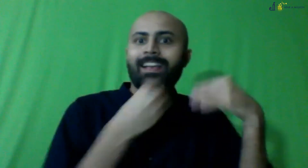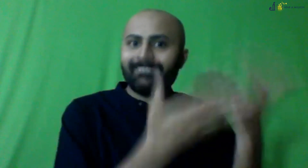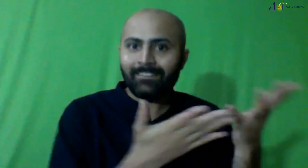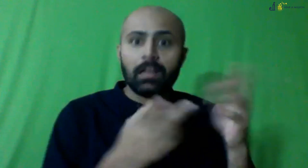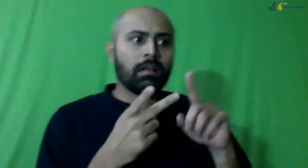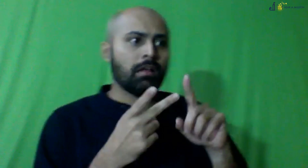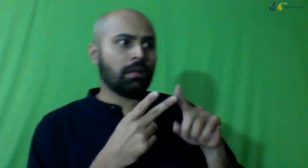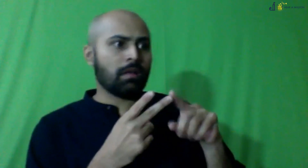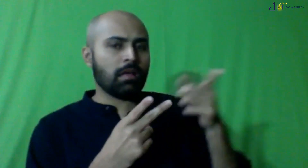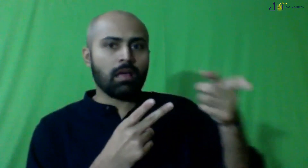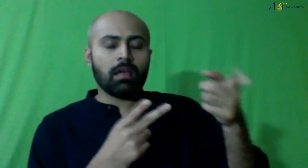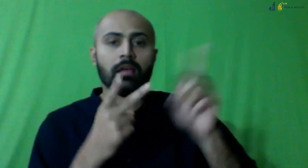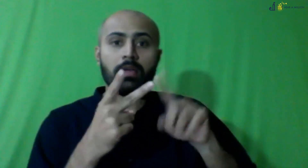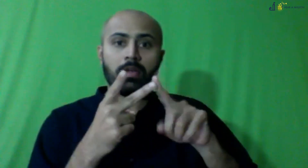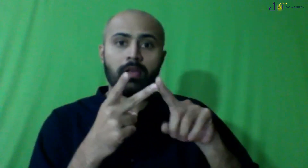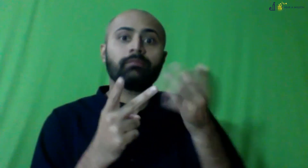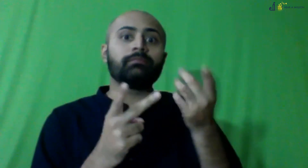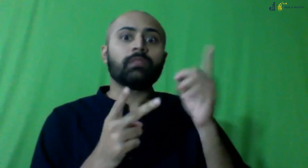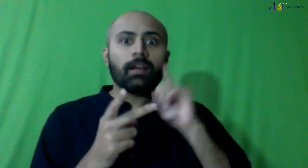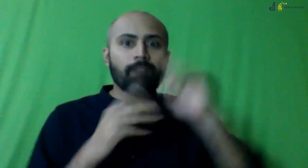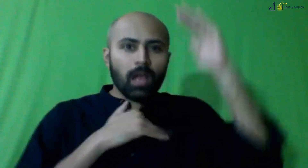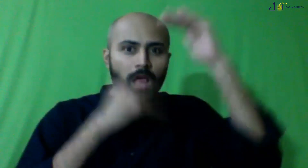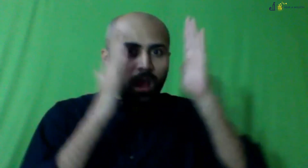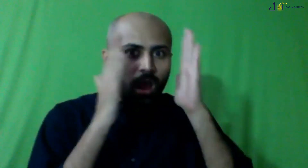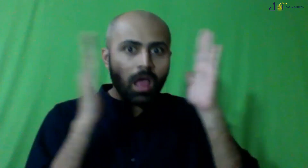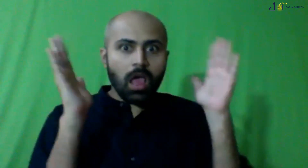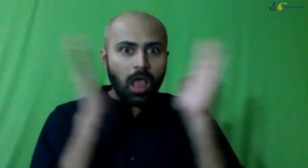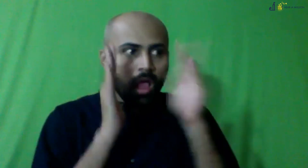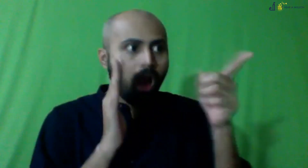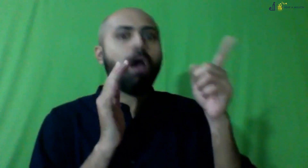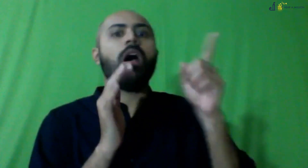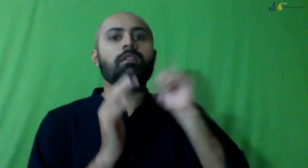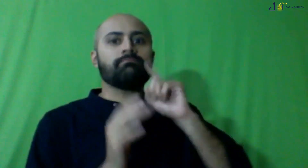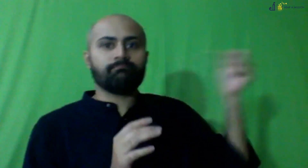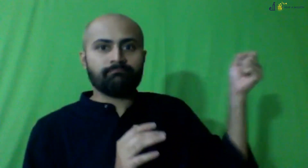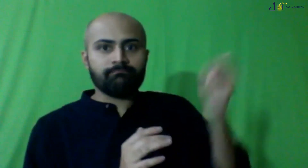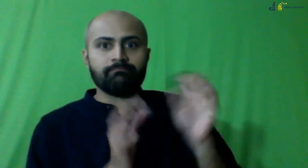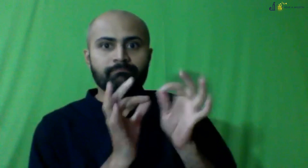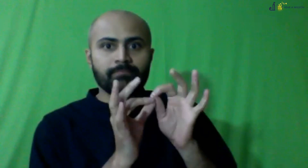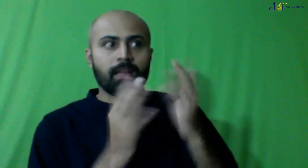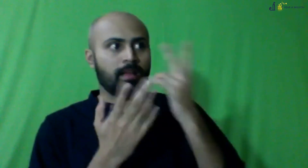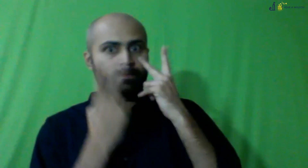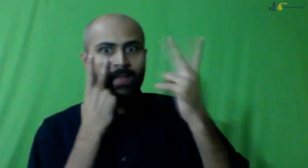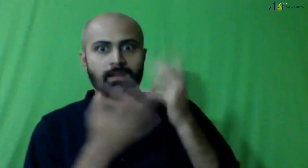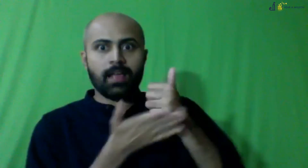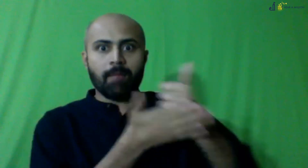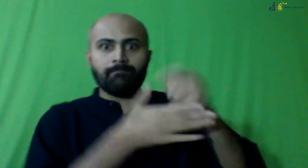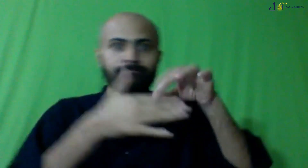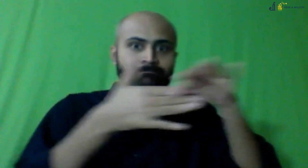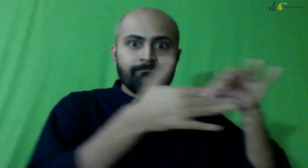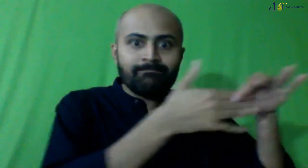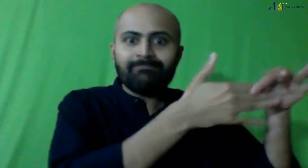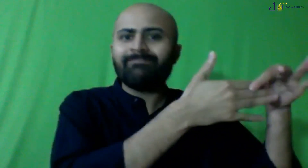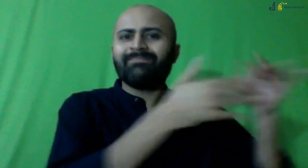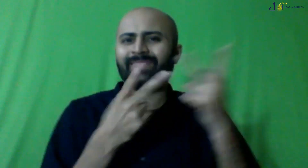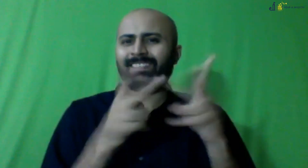accessibility and program, how we can give them accessibility over there. and what is the sign space should be there, and